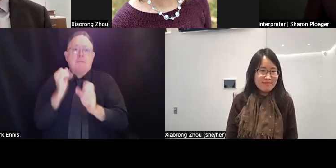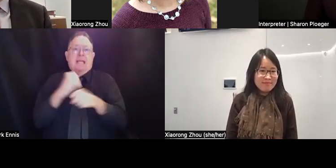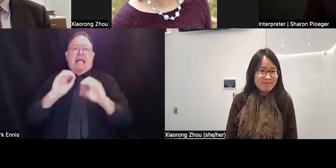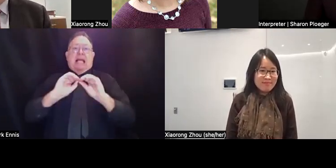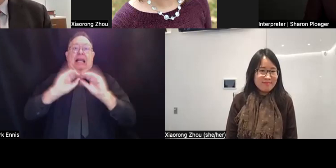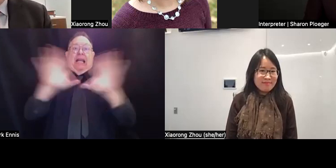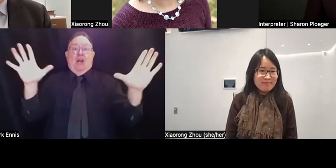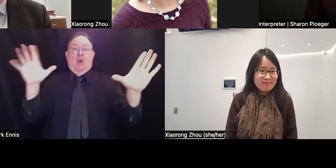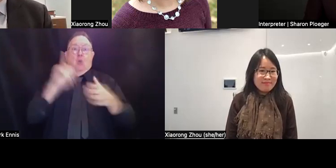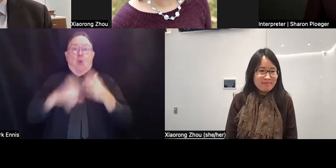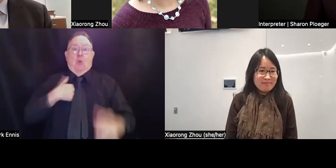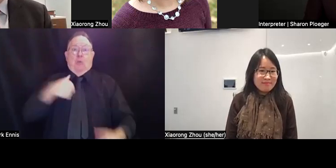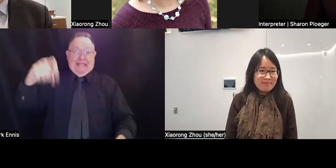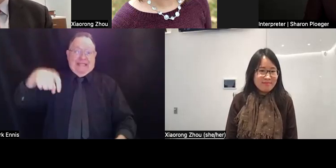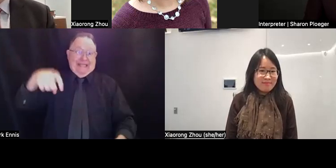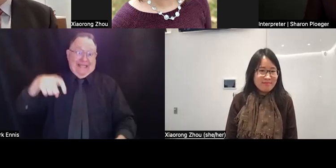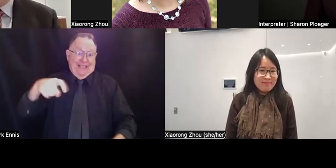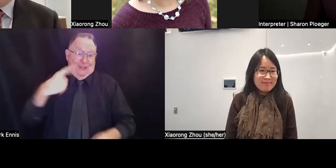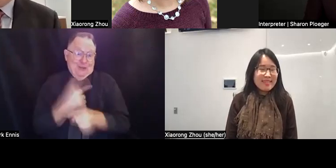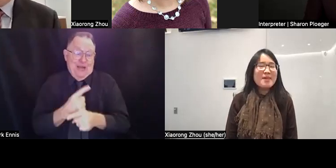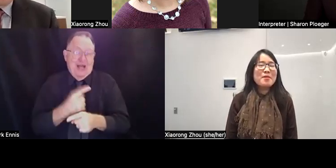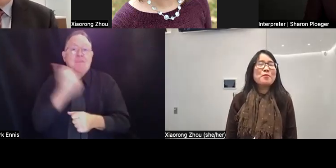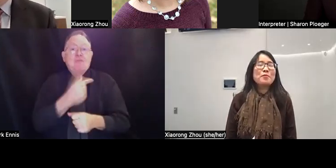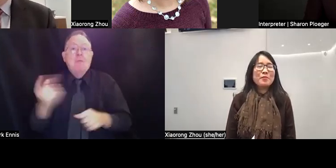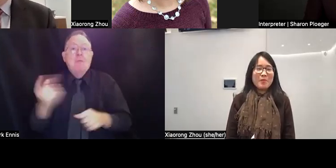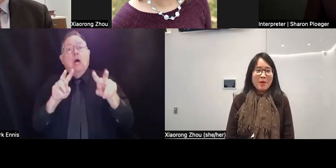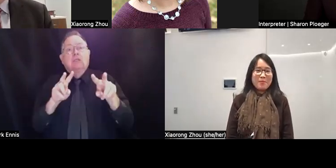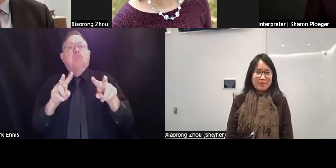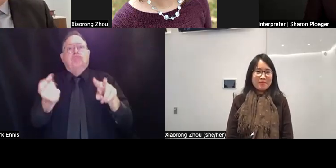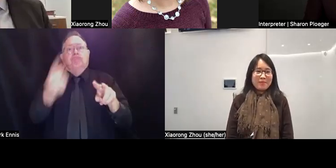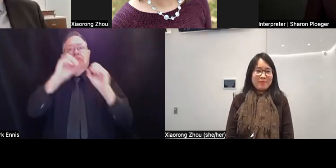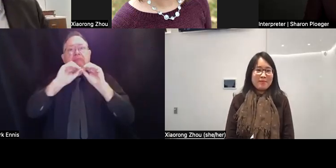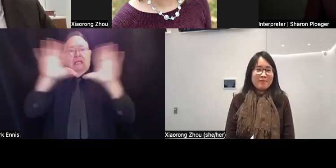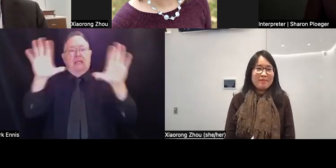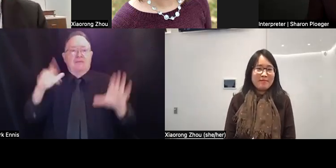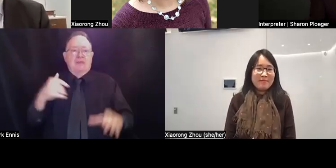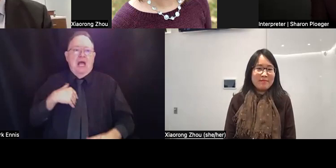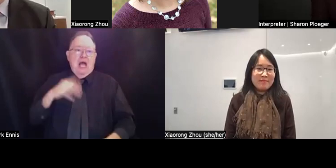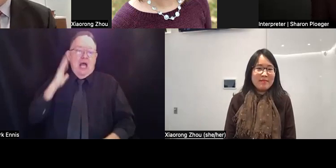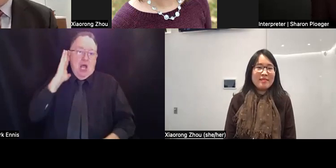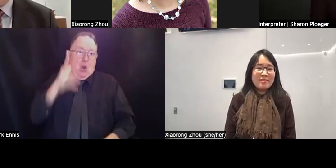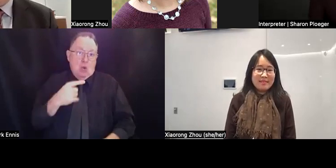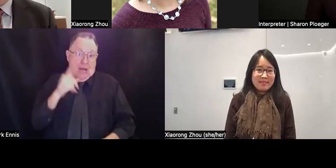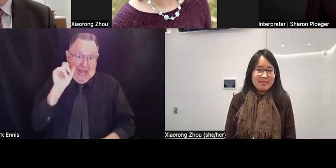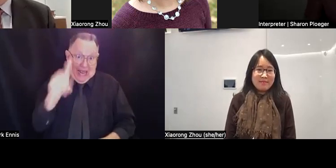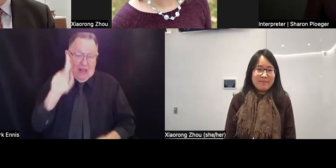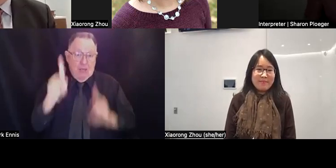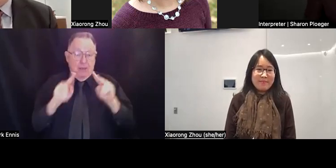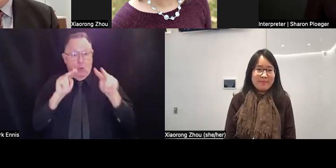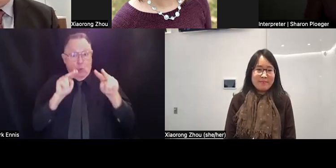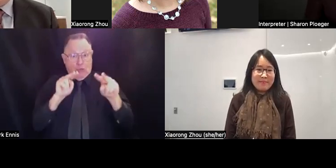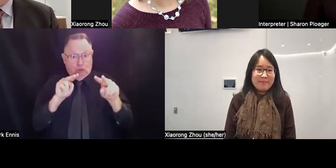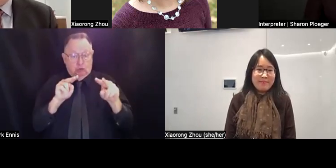want to make sure that everybody watching us was getting that. So if you know, I'll look into the camera, if you know any opportunities to support these